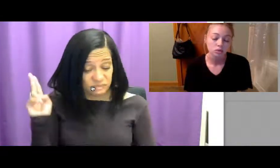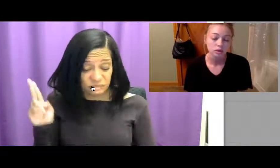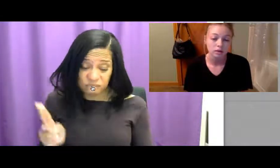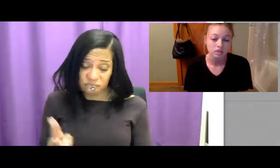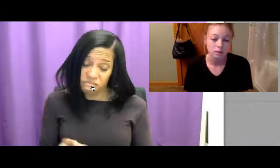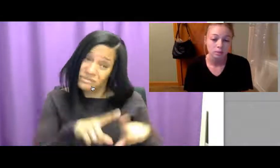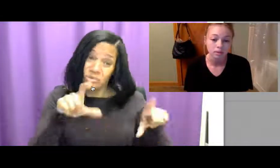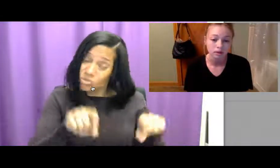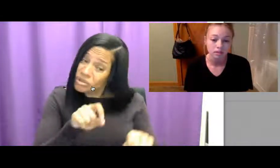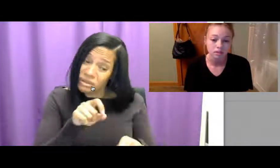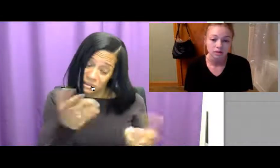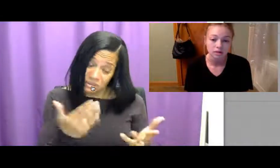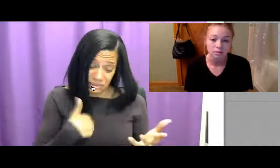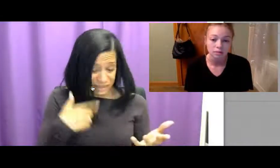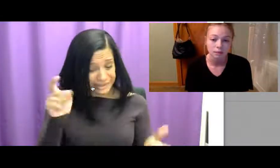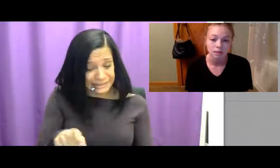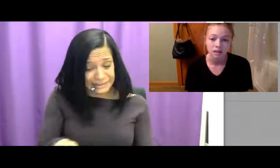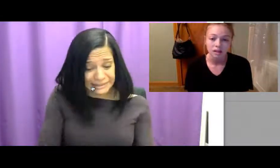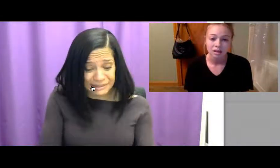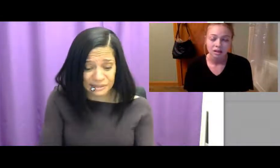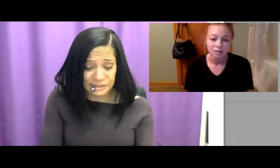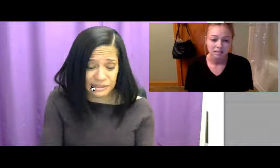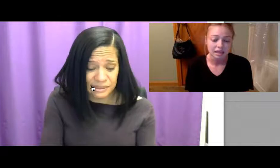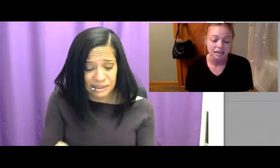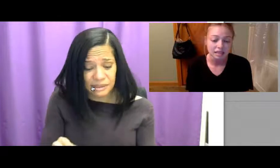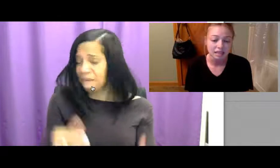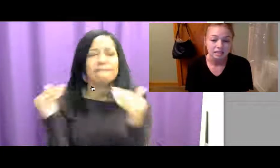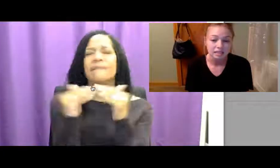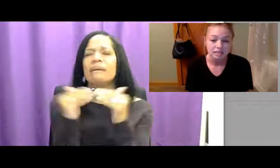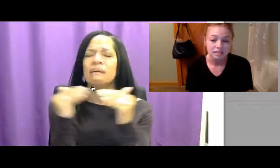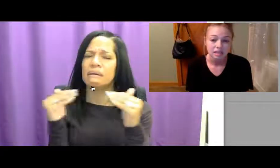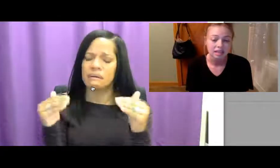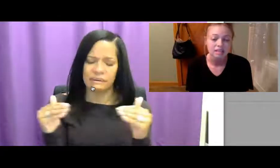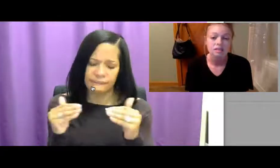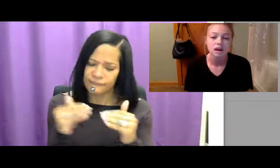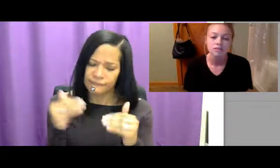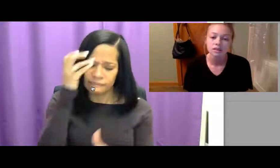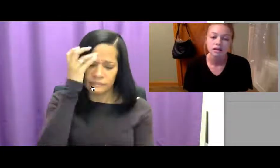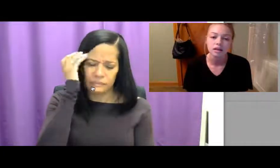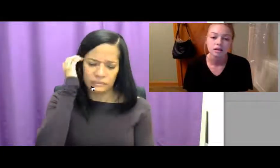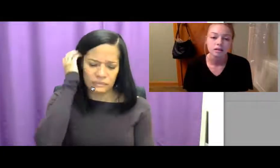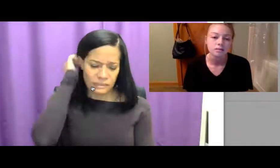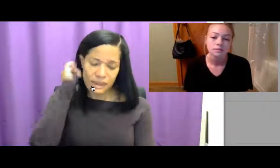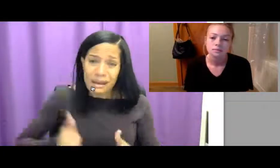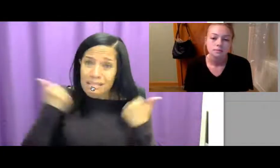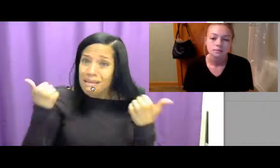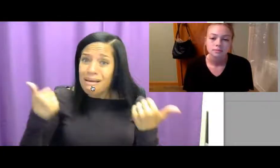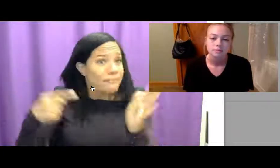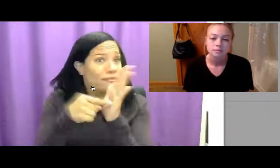I will just quit my job at Burger King so that I can get my money. Because I need it. And this is not fair.